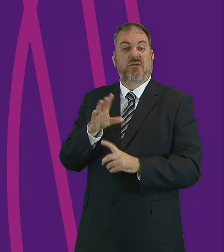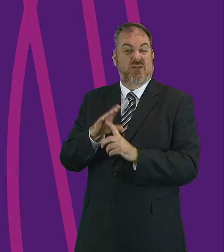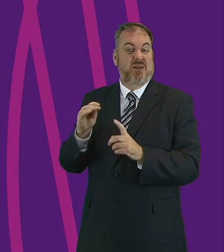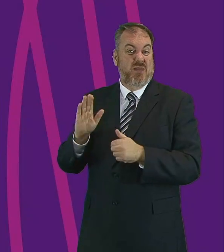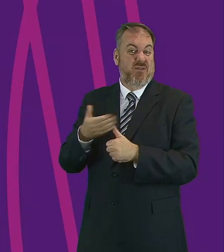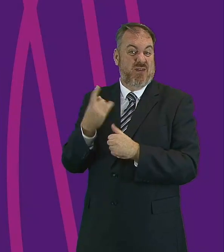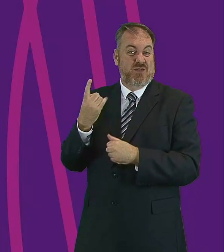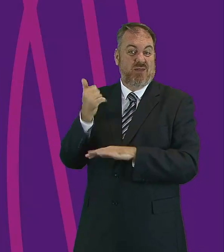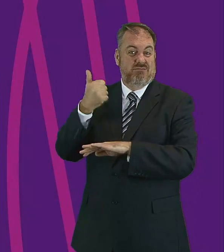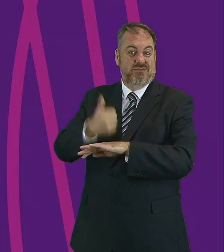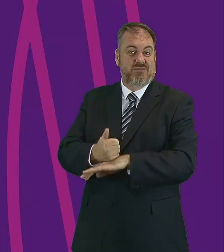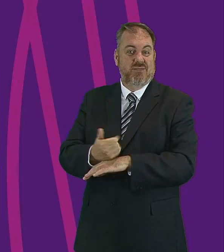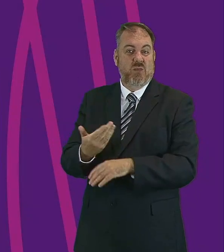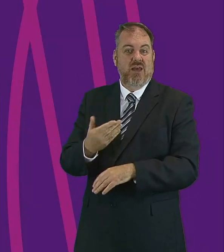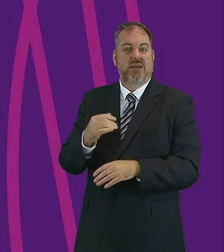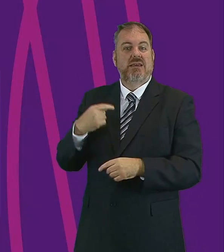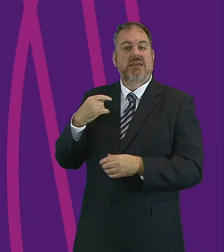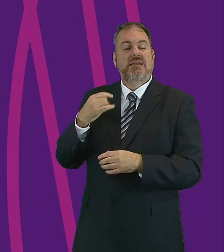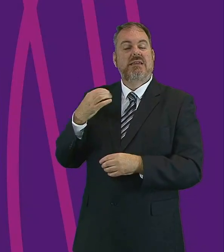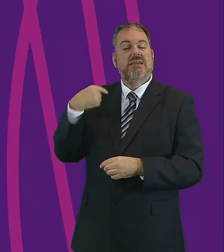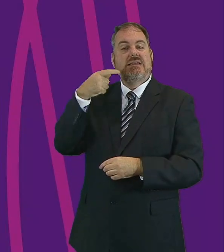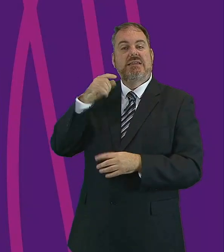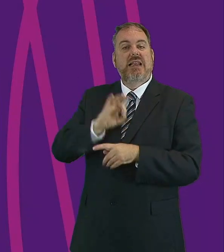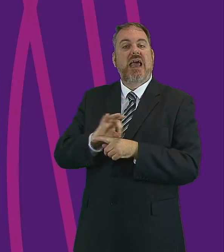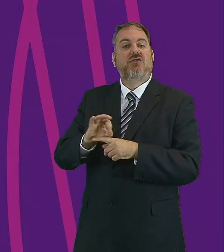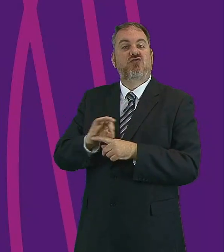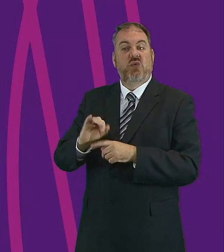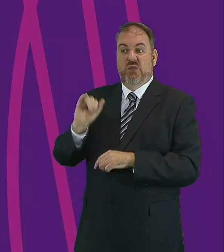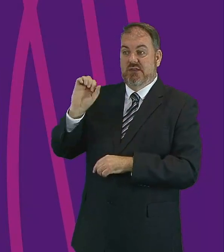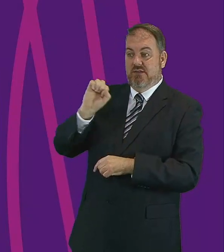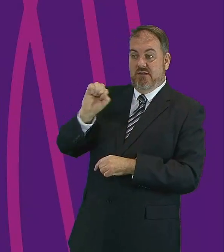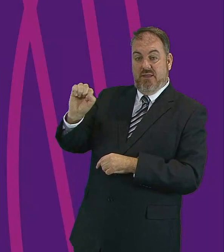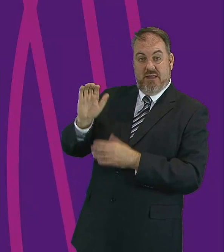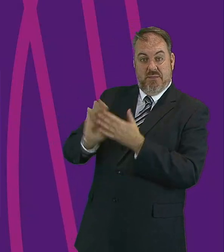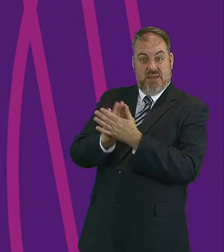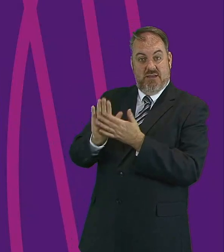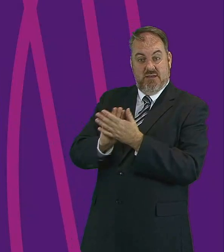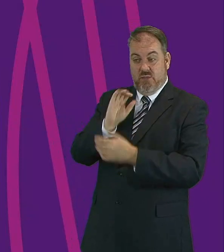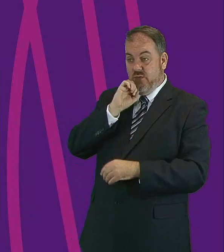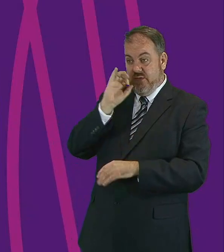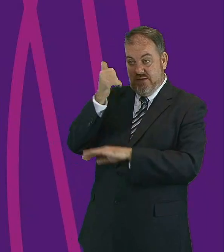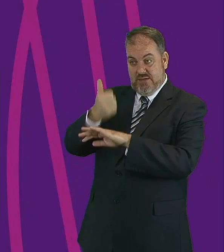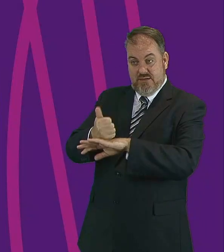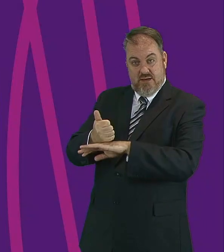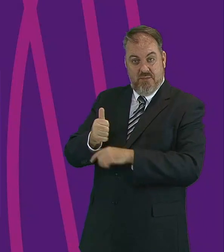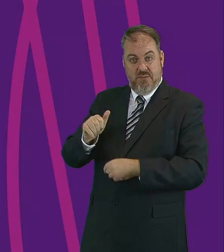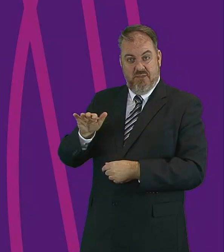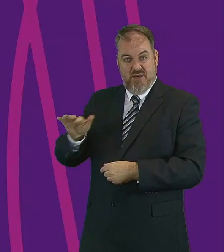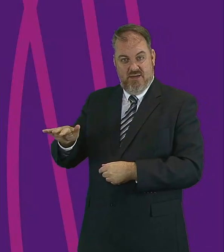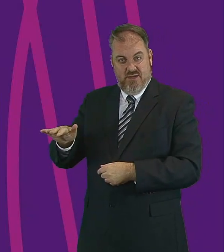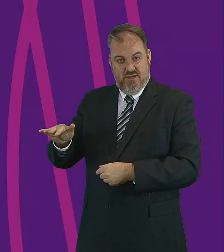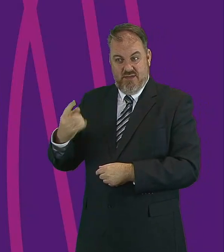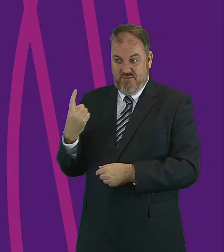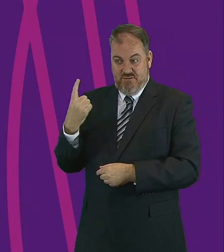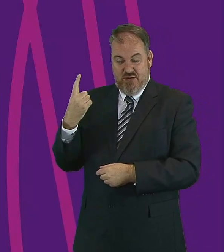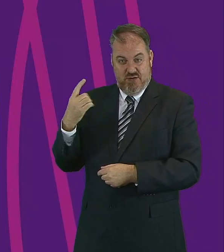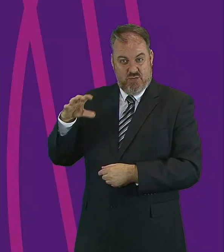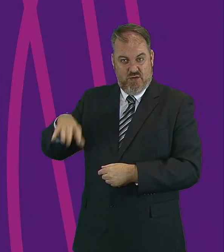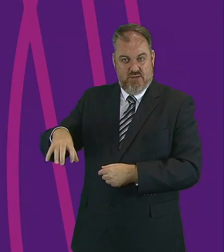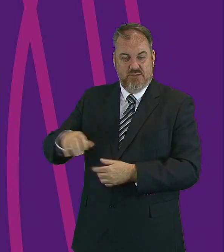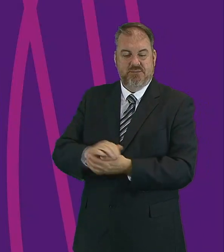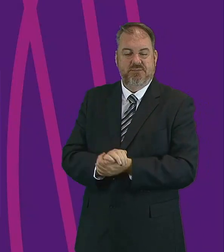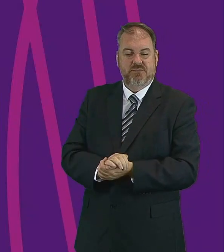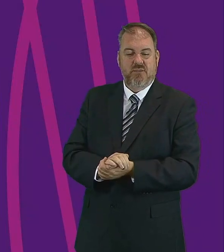these is located in St Andrews. So we will continue to take an overview of all of these things, and I